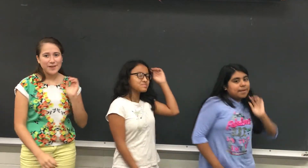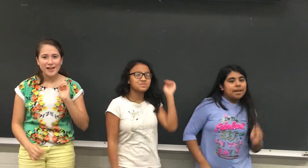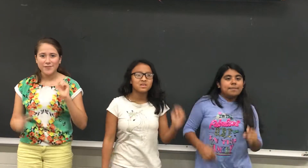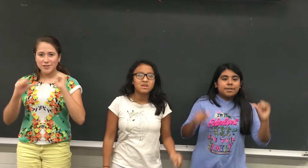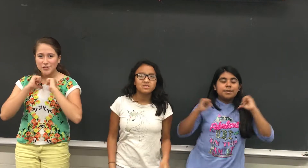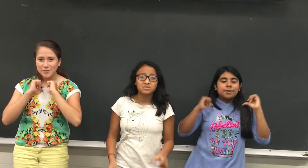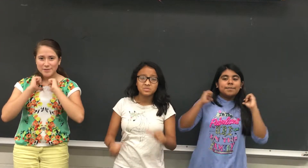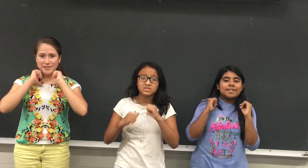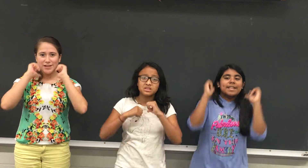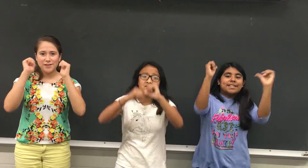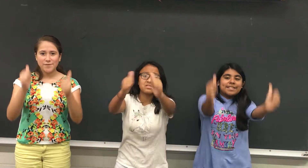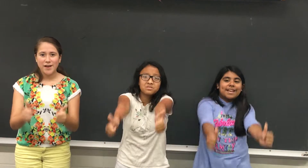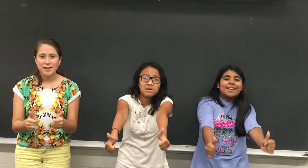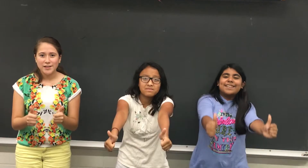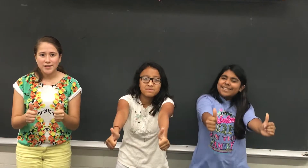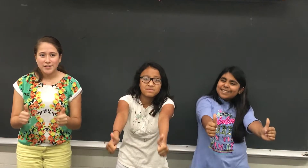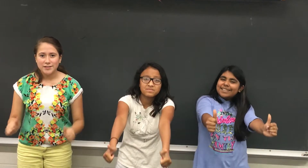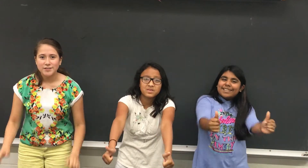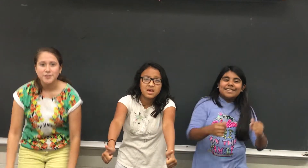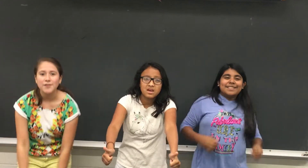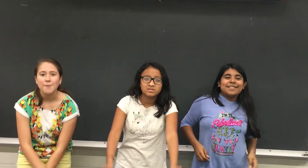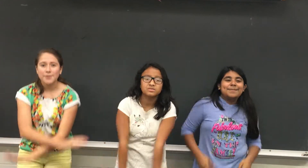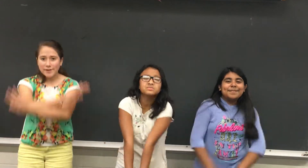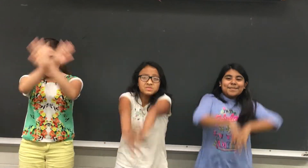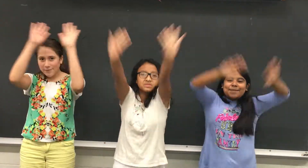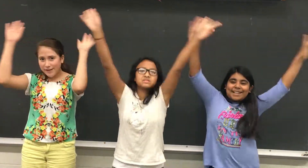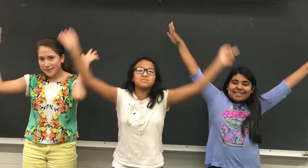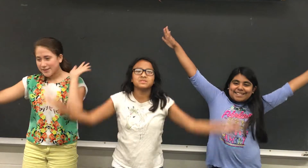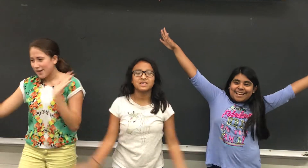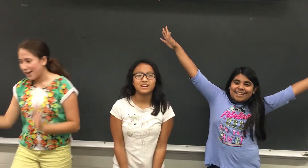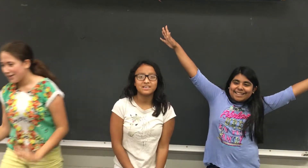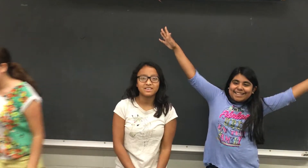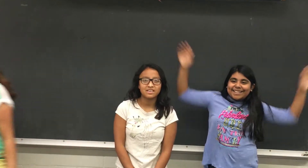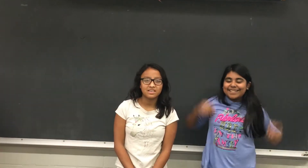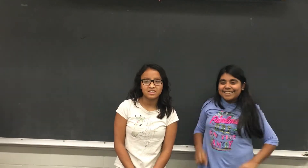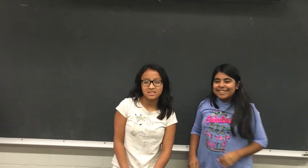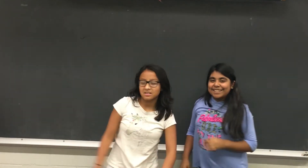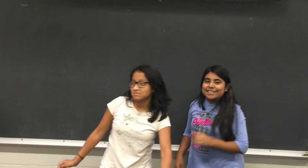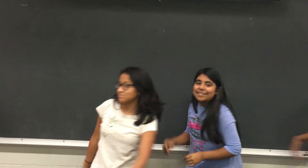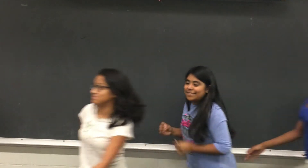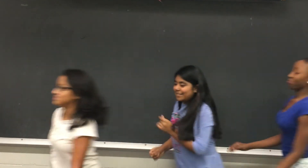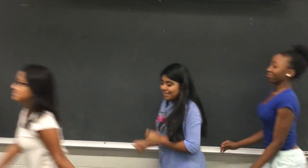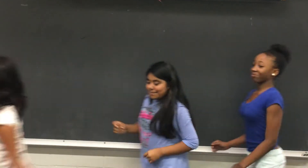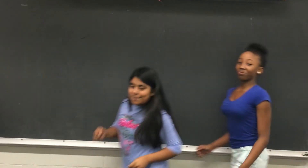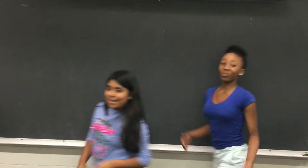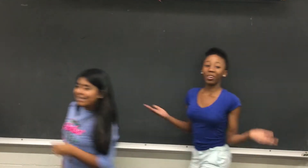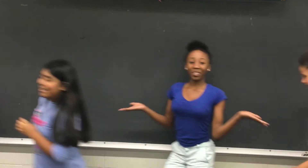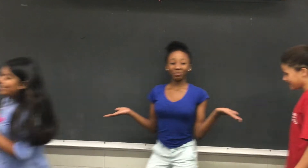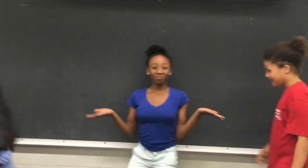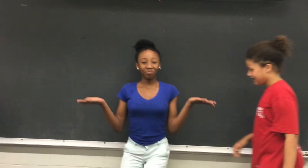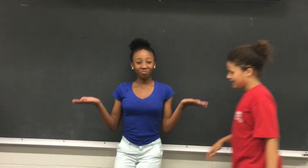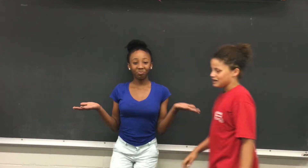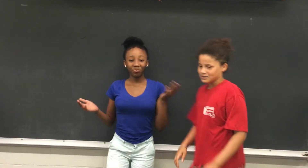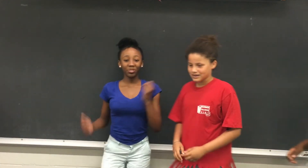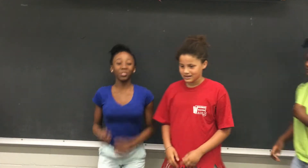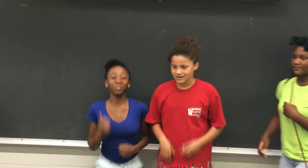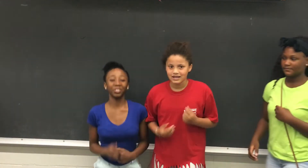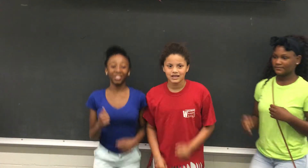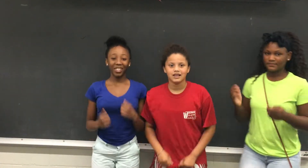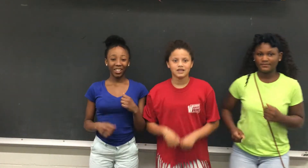allowing humans there to thrive. So grab the rivers and block the sky. What makes you move? Just tell me why. How do you move and should I